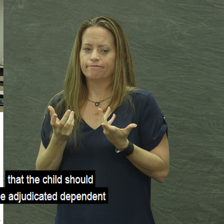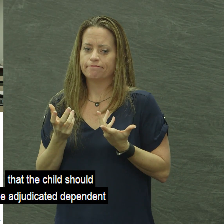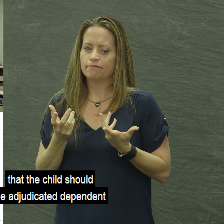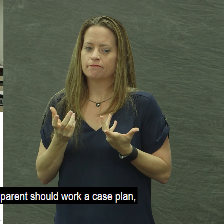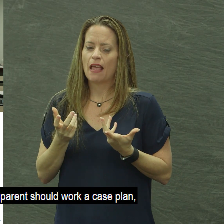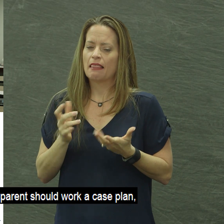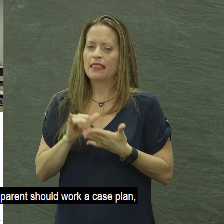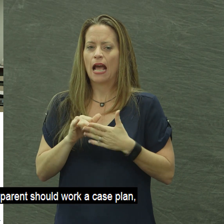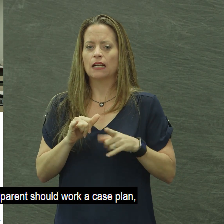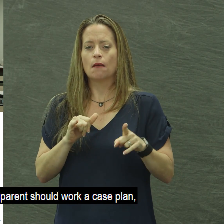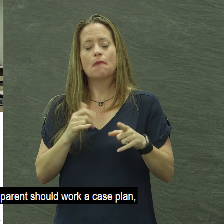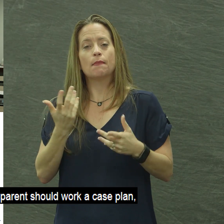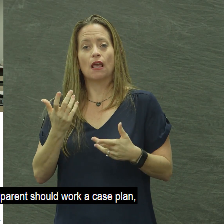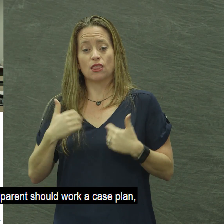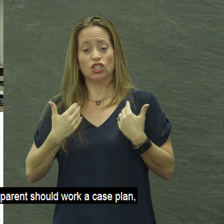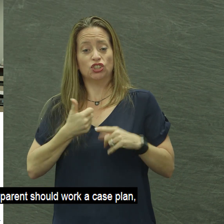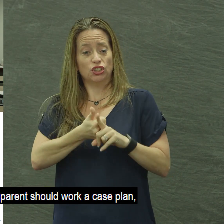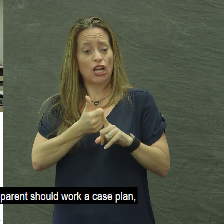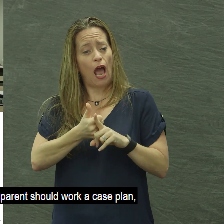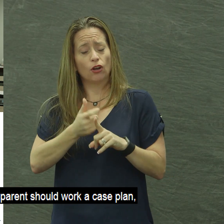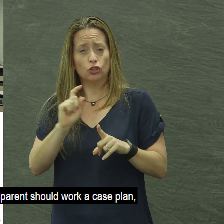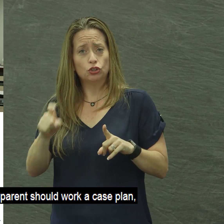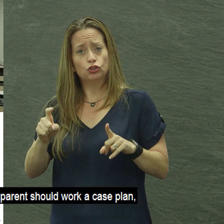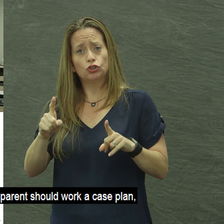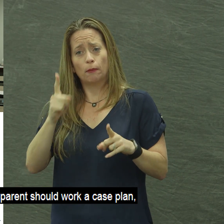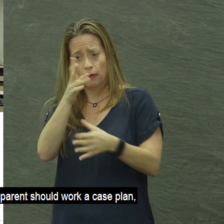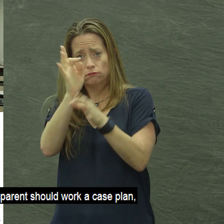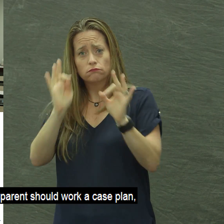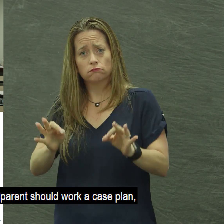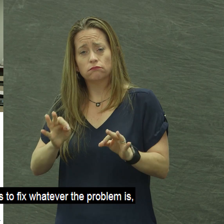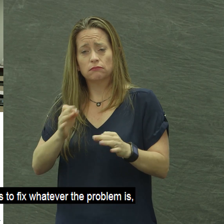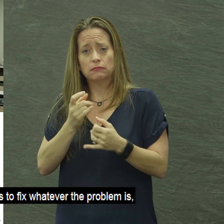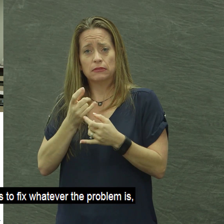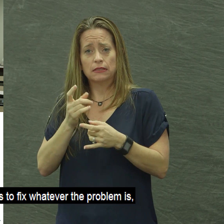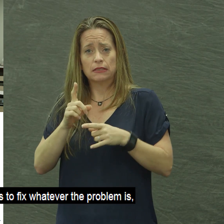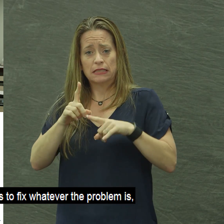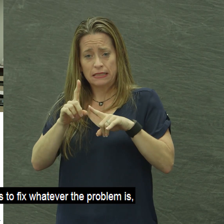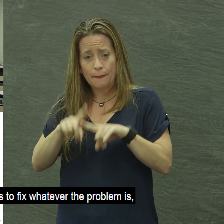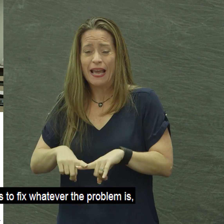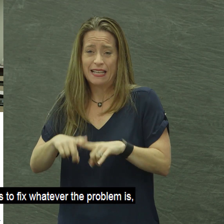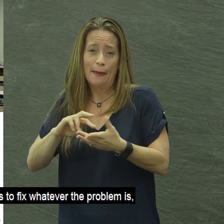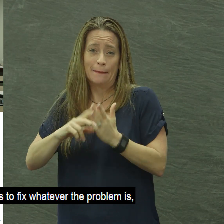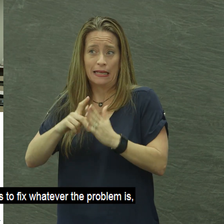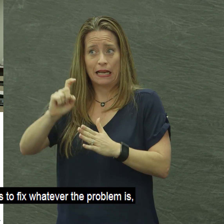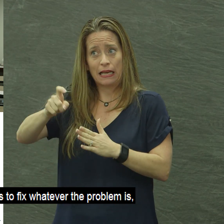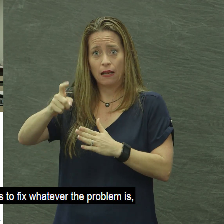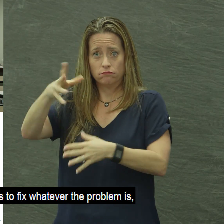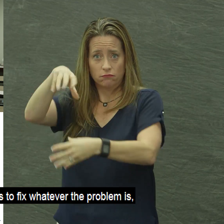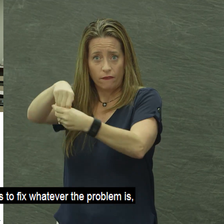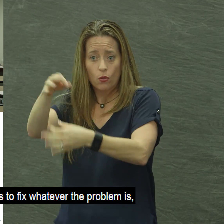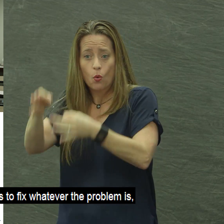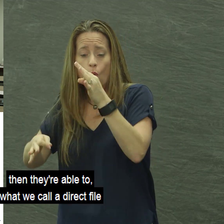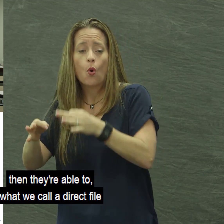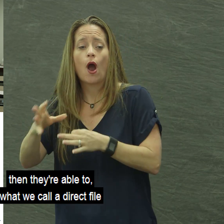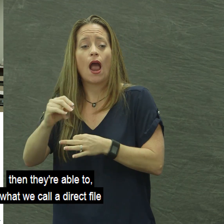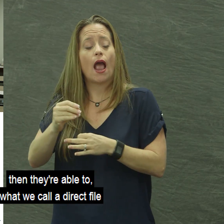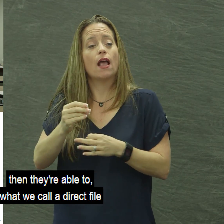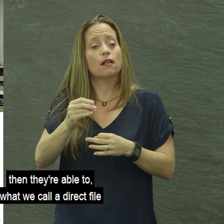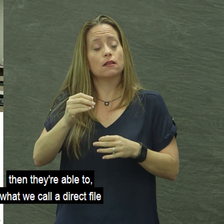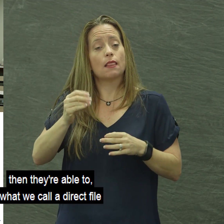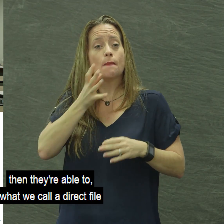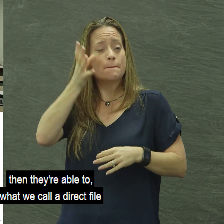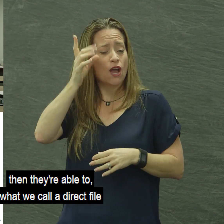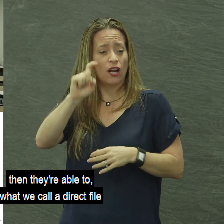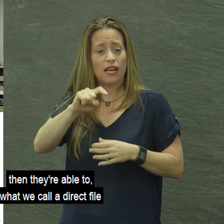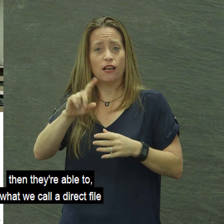adjudicated dependent and the parent should work a case plan, services to fix whatever the problem is, then they're